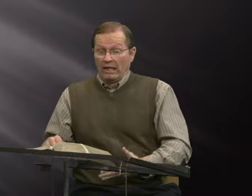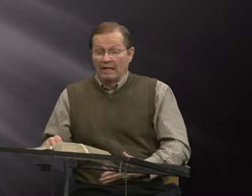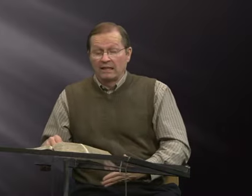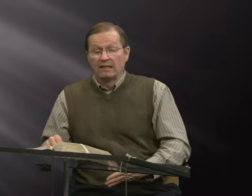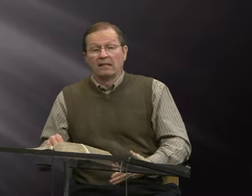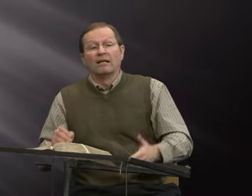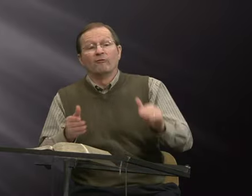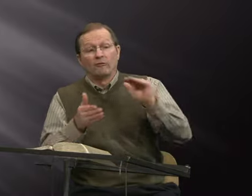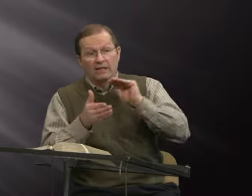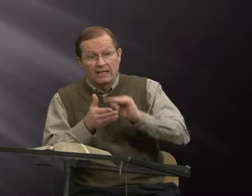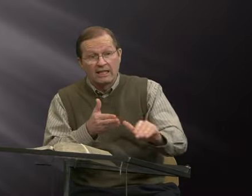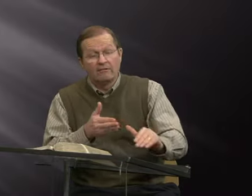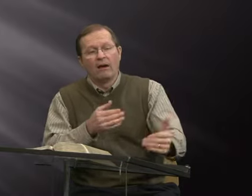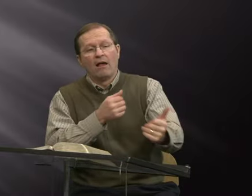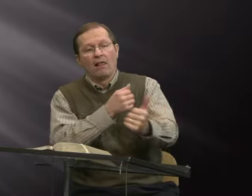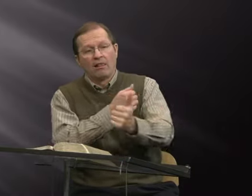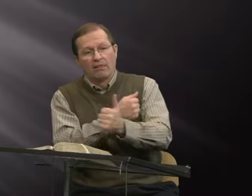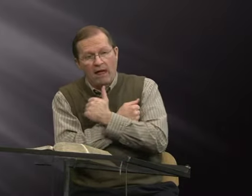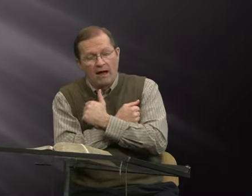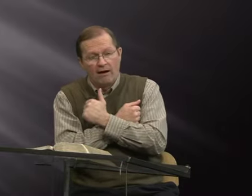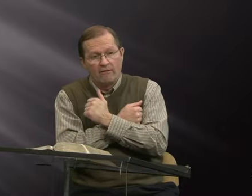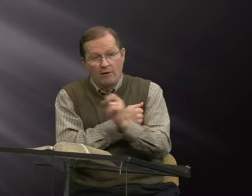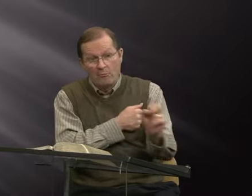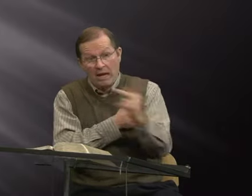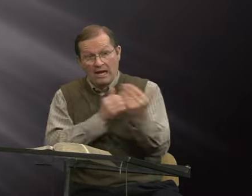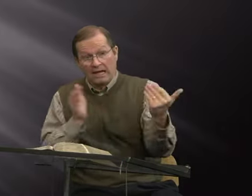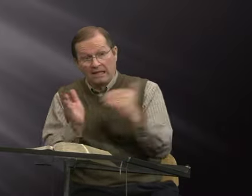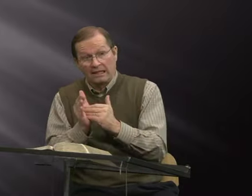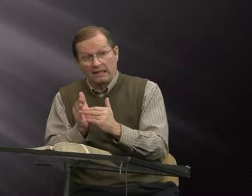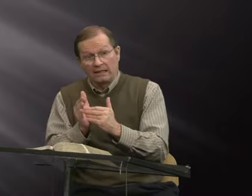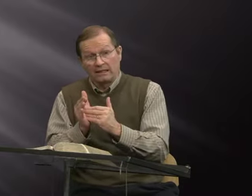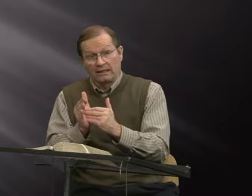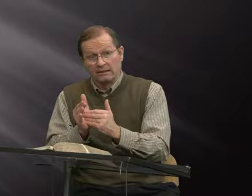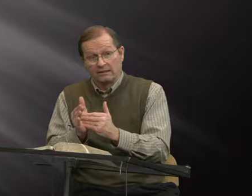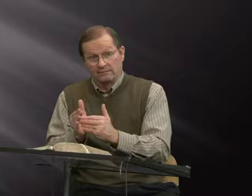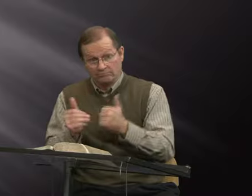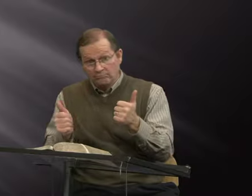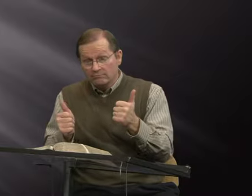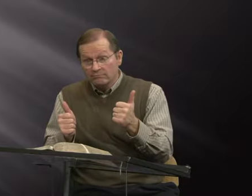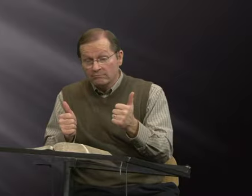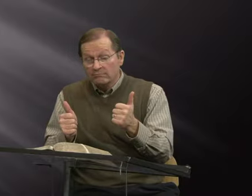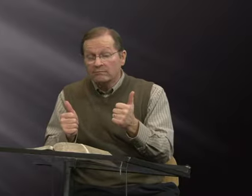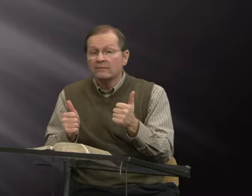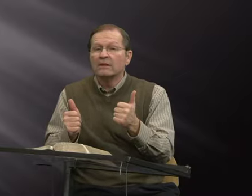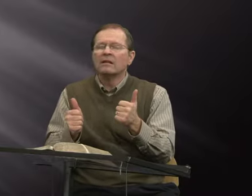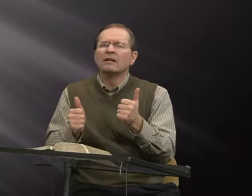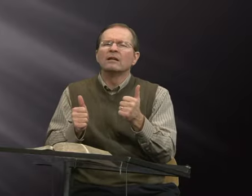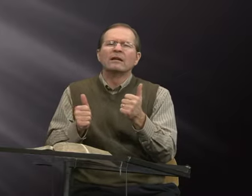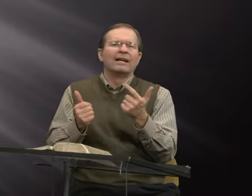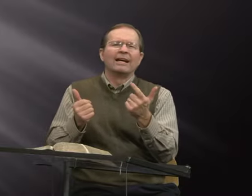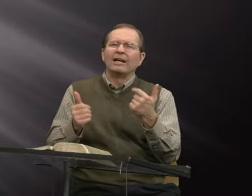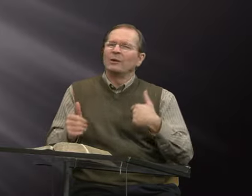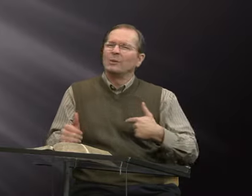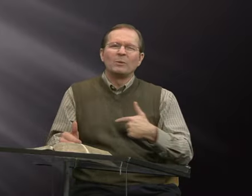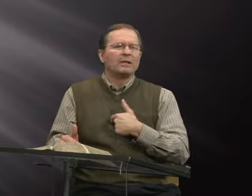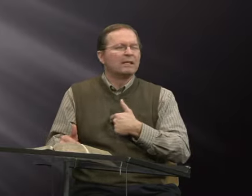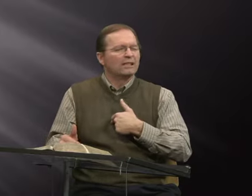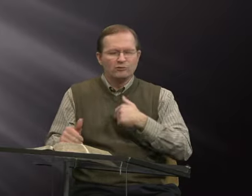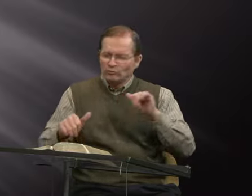letter, I understand he's coming back. Am I willing to forgive and love him and accept him back? That was a real challenge